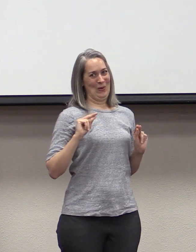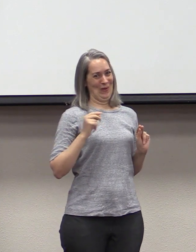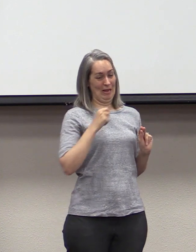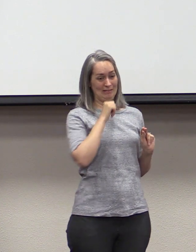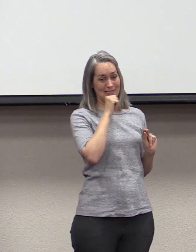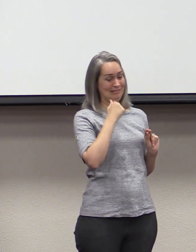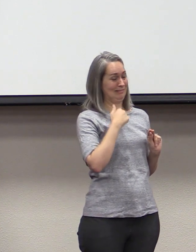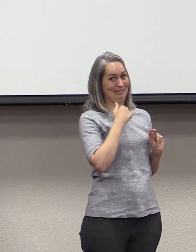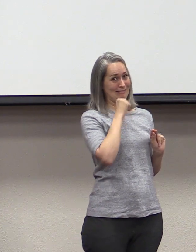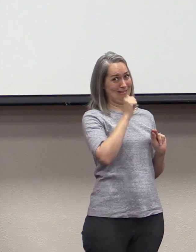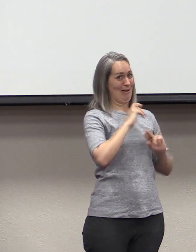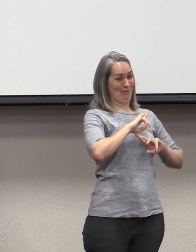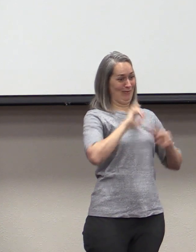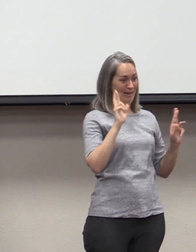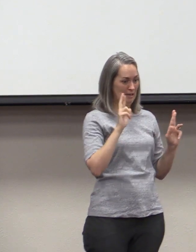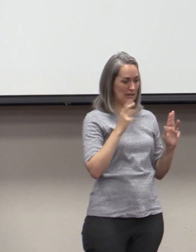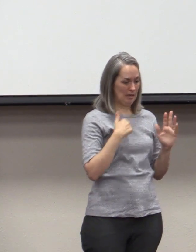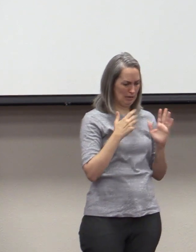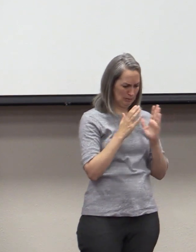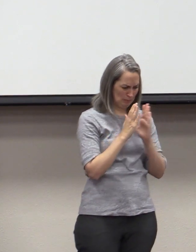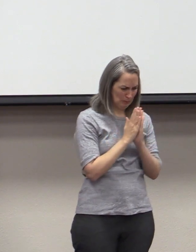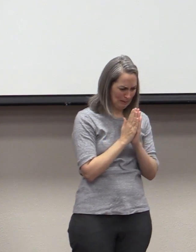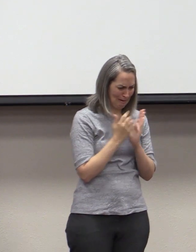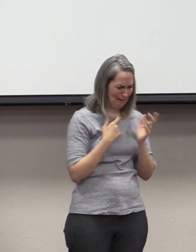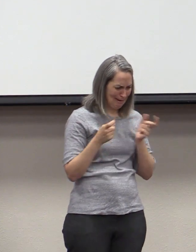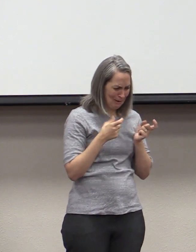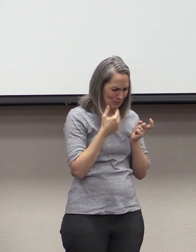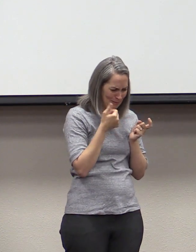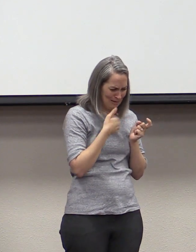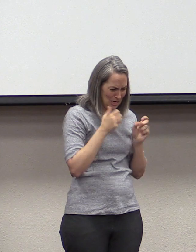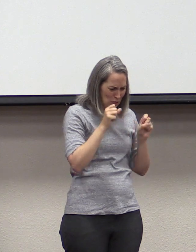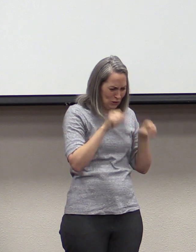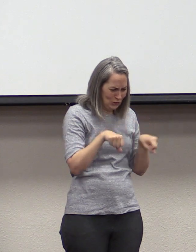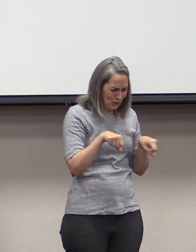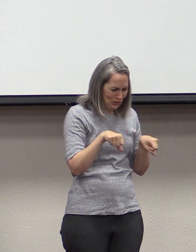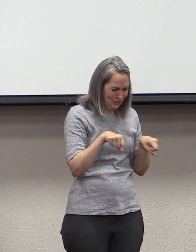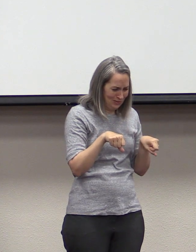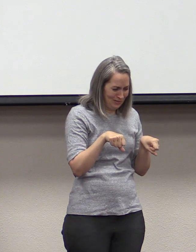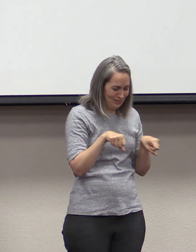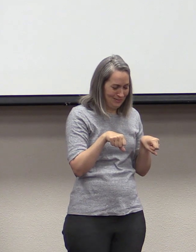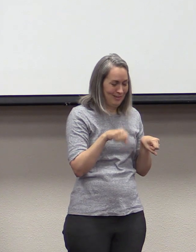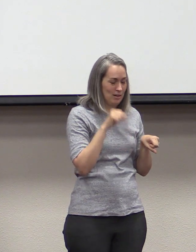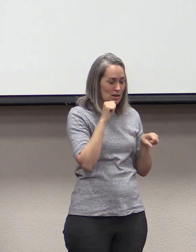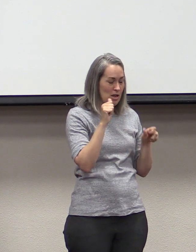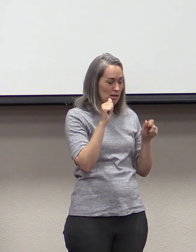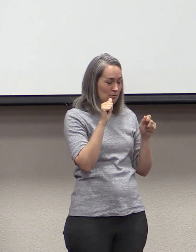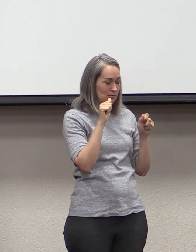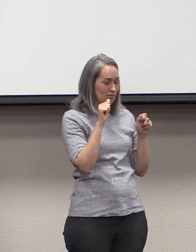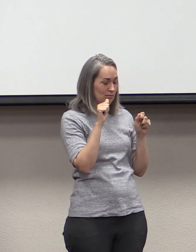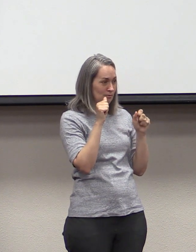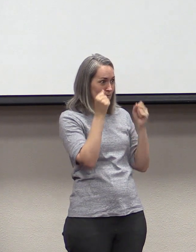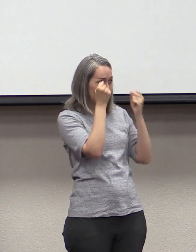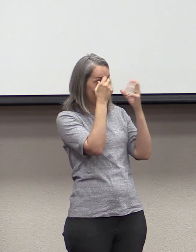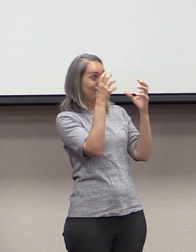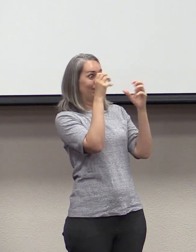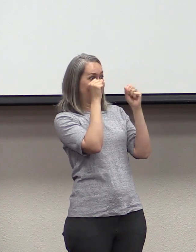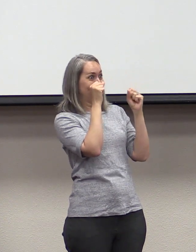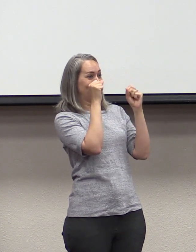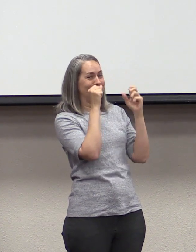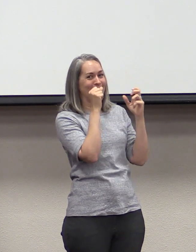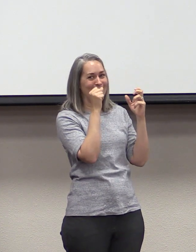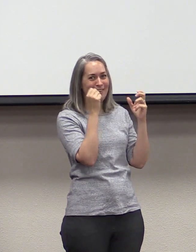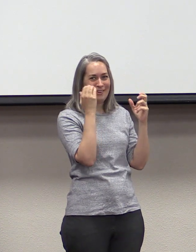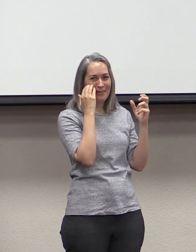I pray that I handled it as best I could with my eyes not bugging out as large as they